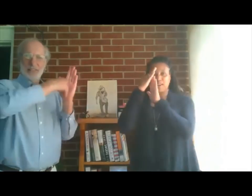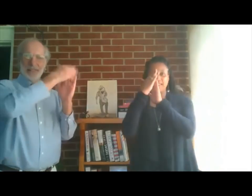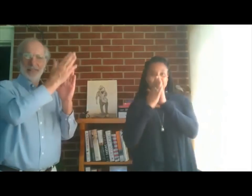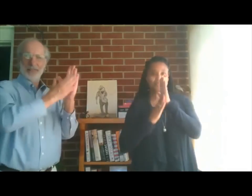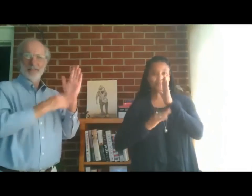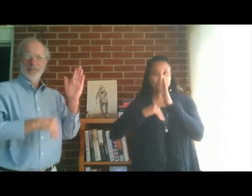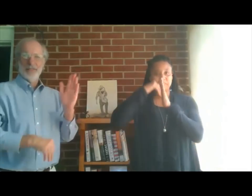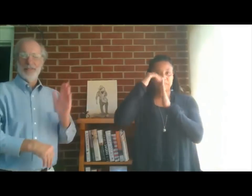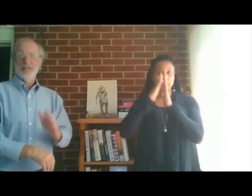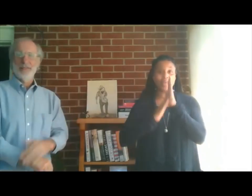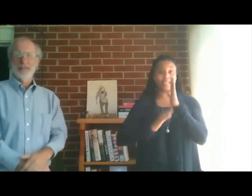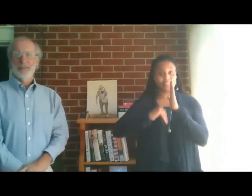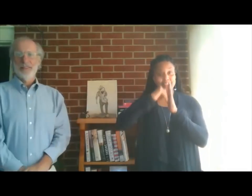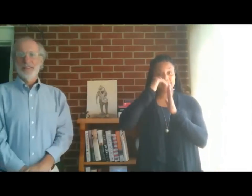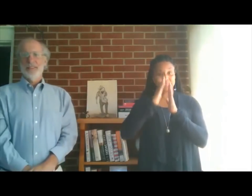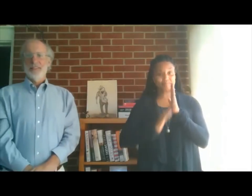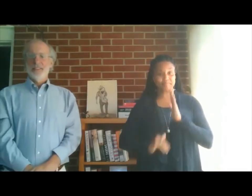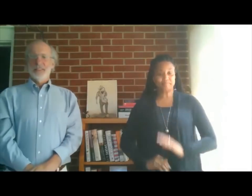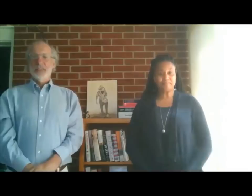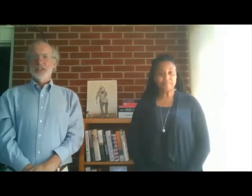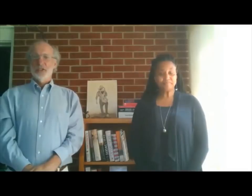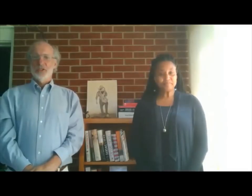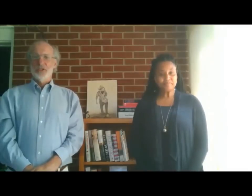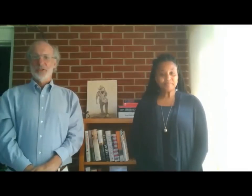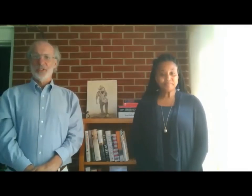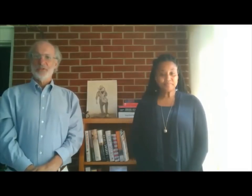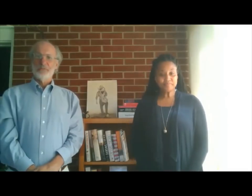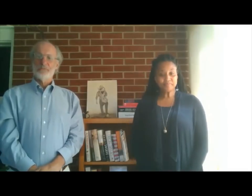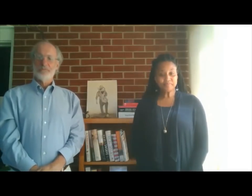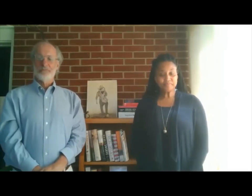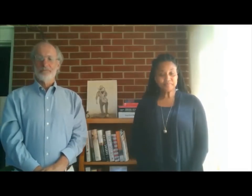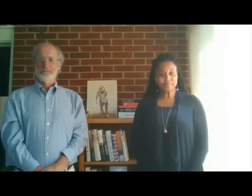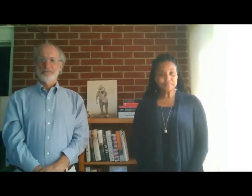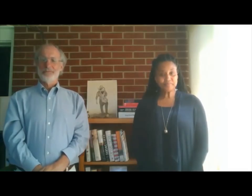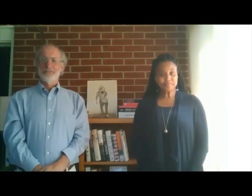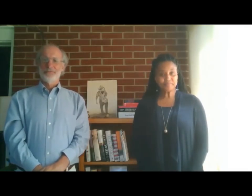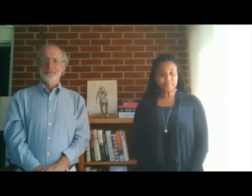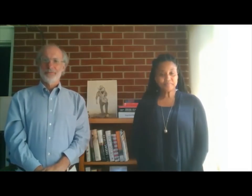Paint. Right? Paint. Your turn.